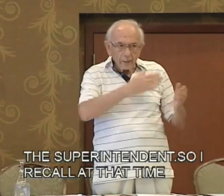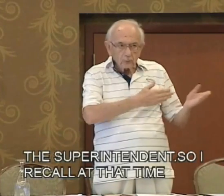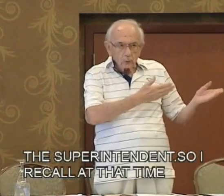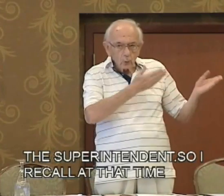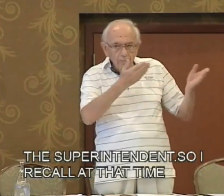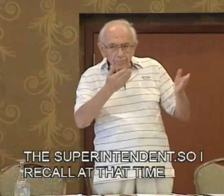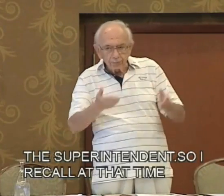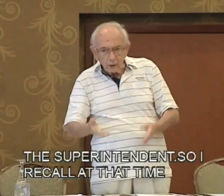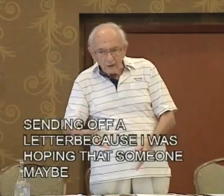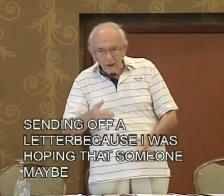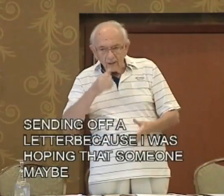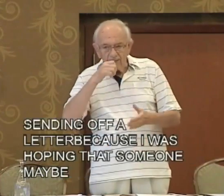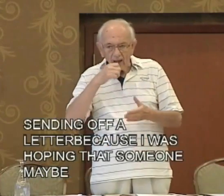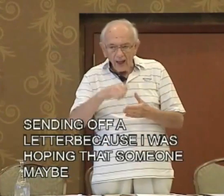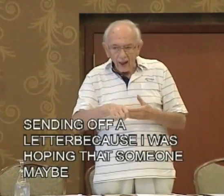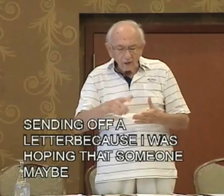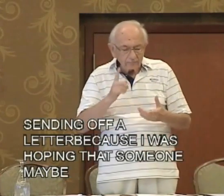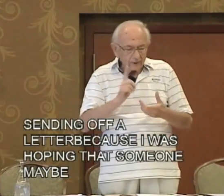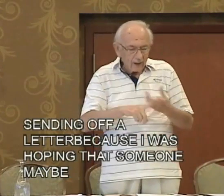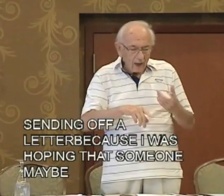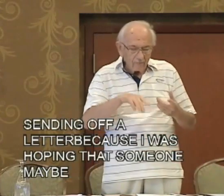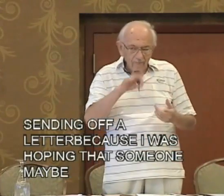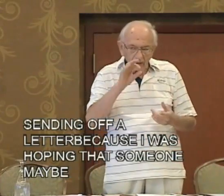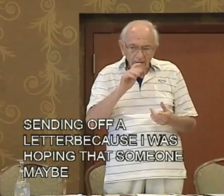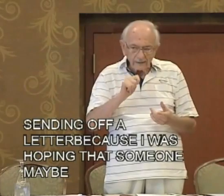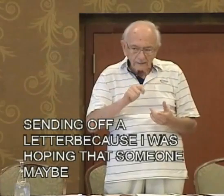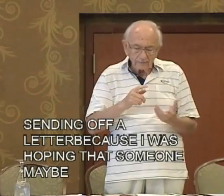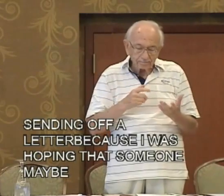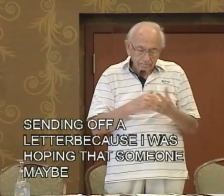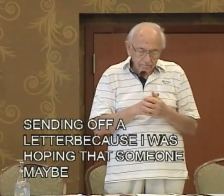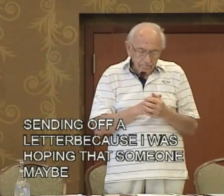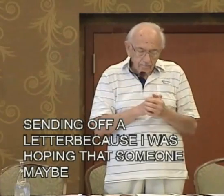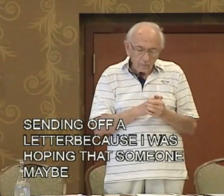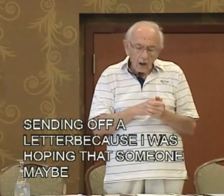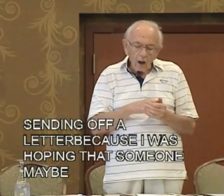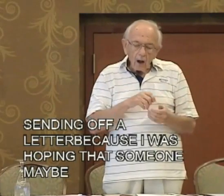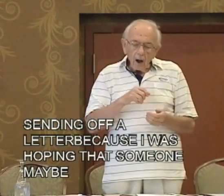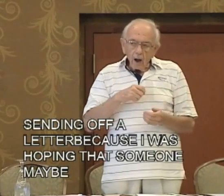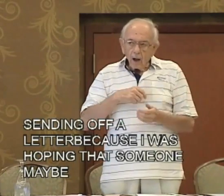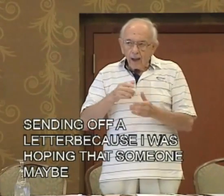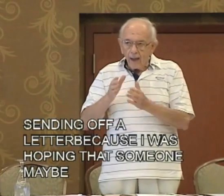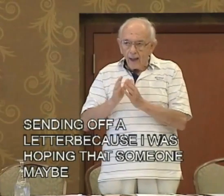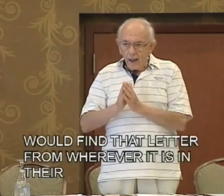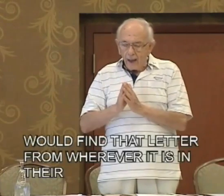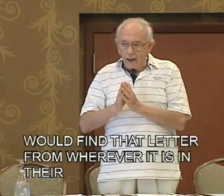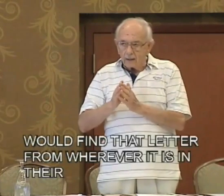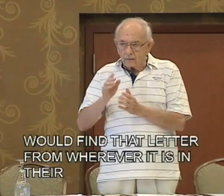because I was hoping that someone maybe would find that letter from wherever it is in their home and bring it and